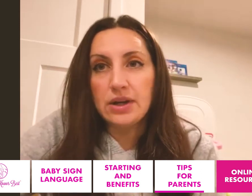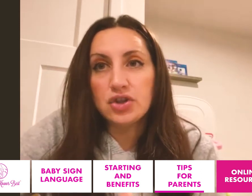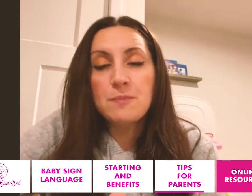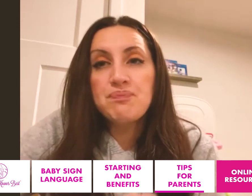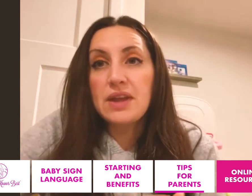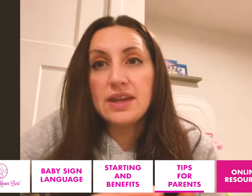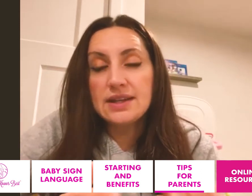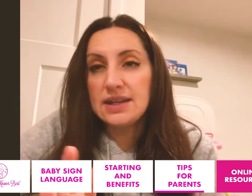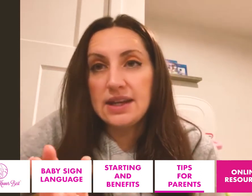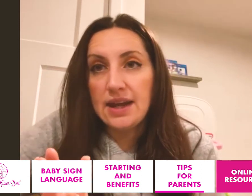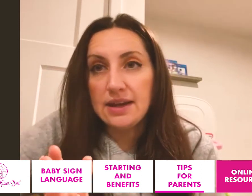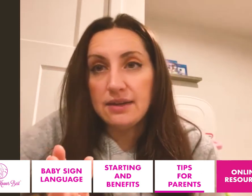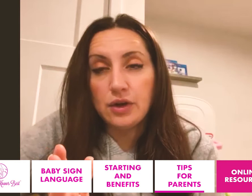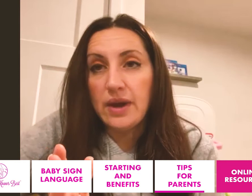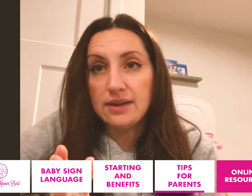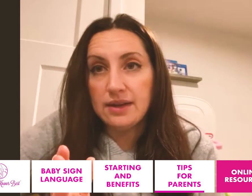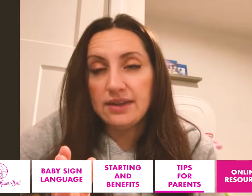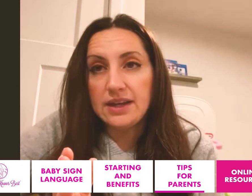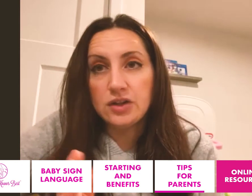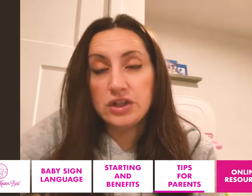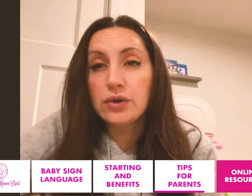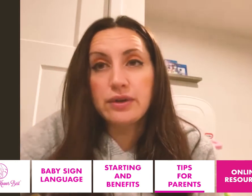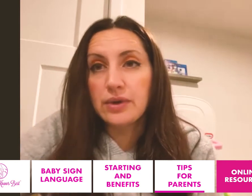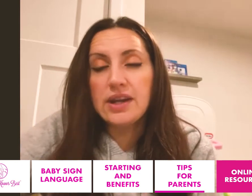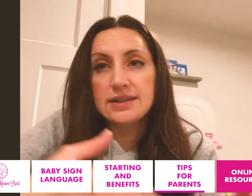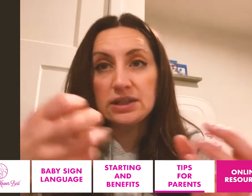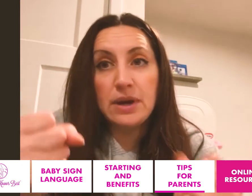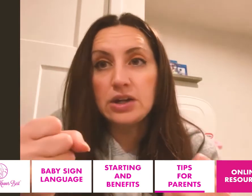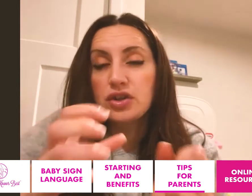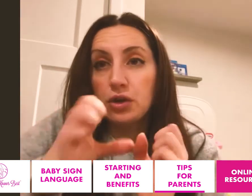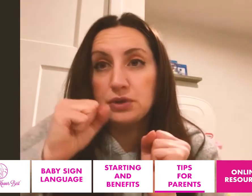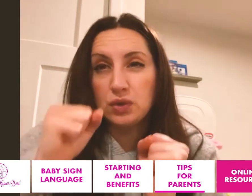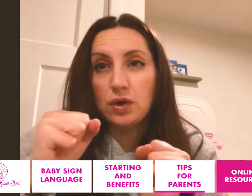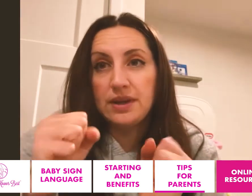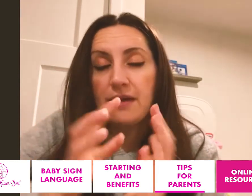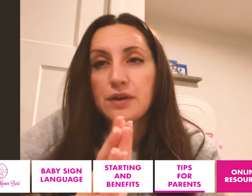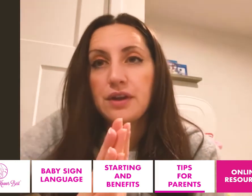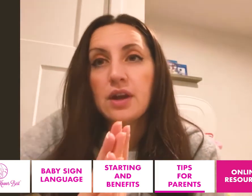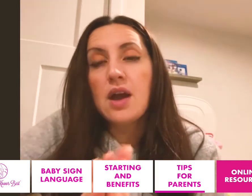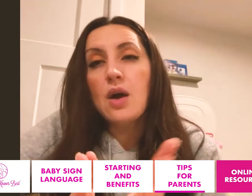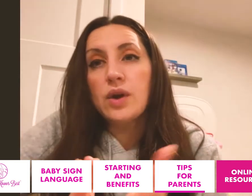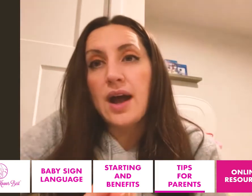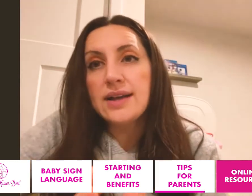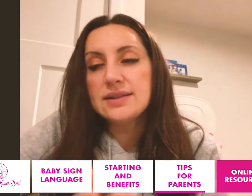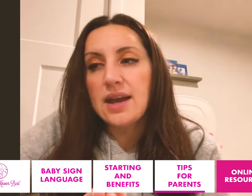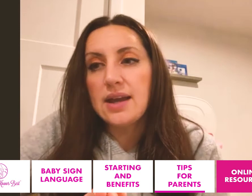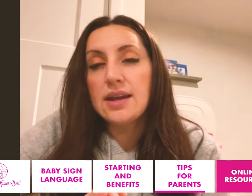sponge. They can take in anything at that age. 0 to 3, it's a sponge. They're absorbing everything. What I say